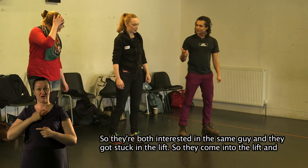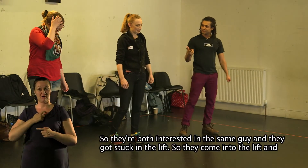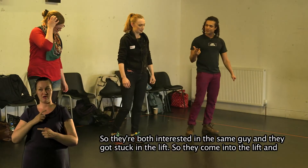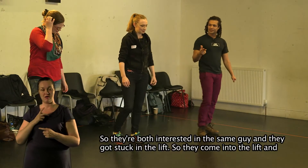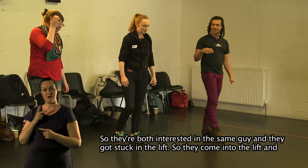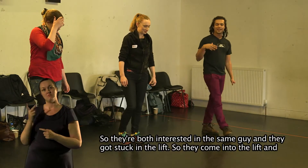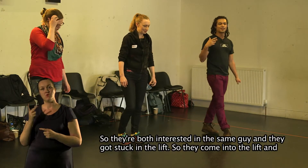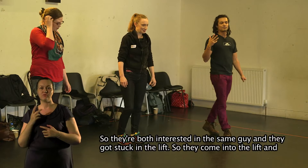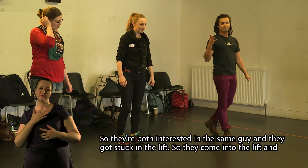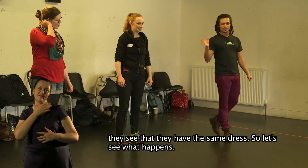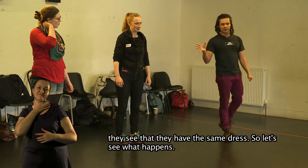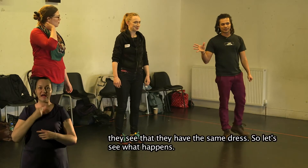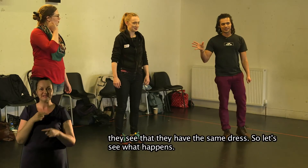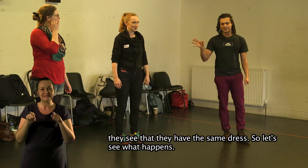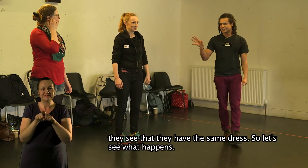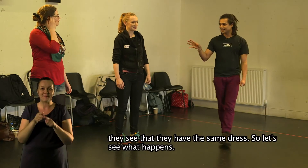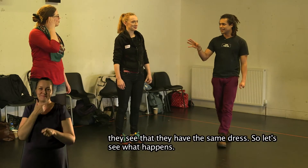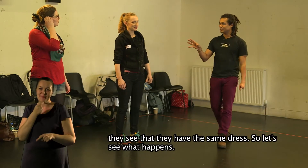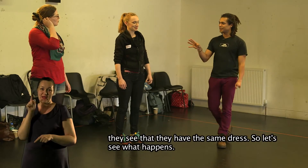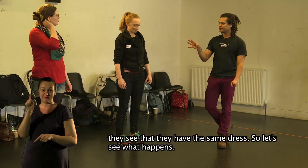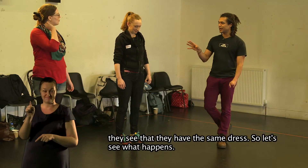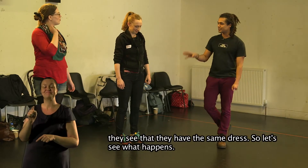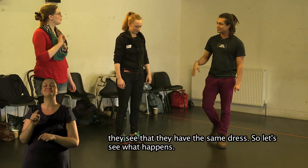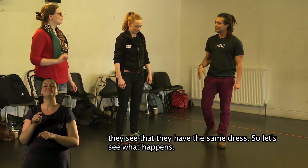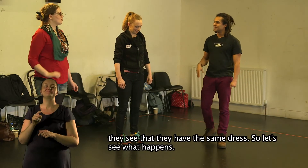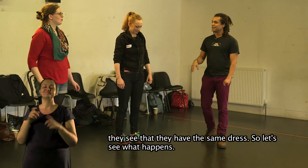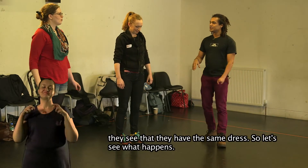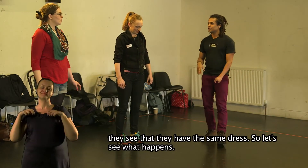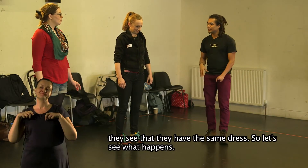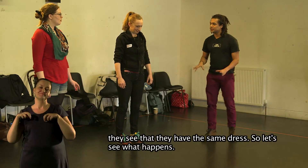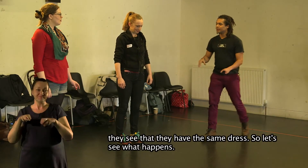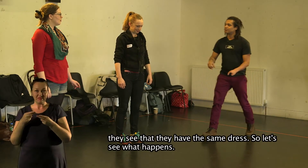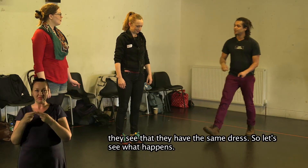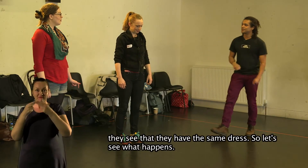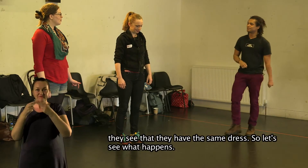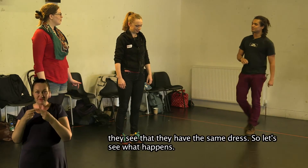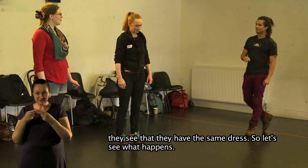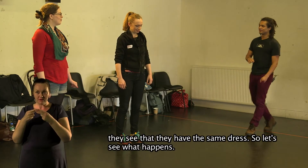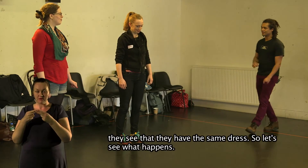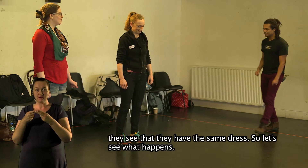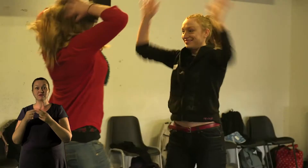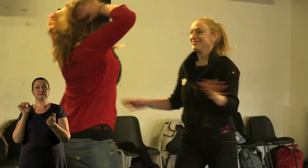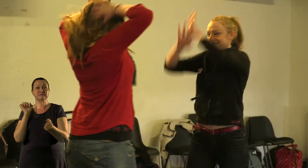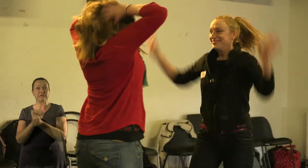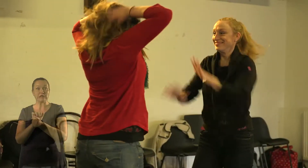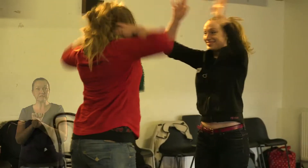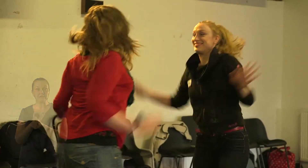into the lift, and they see that they have the same dress. So let's see what happens.